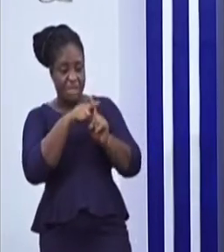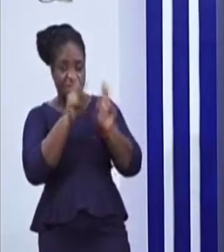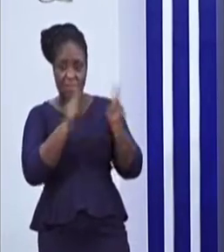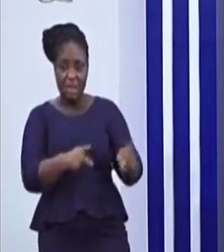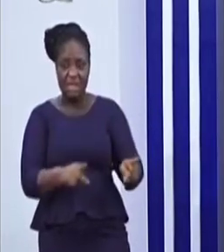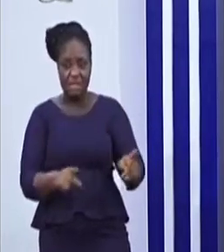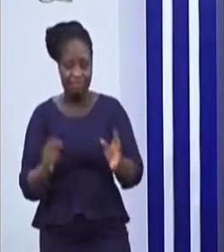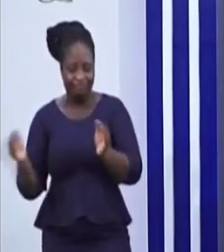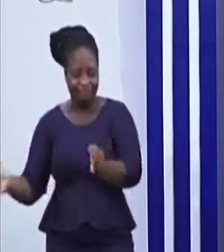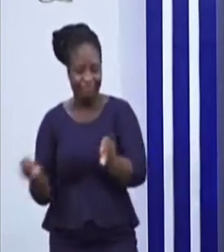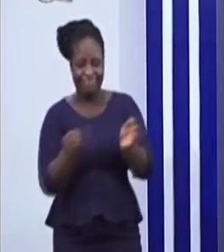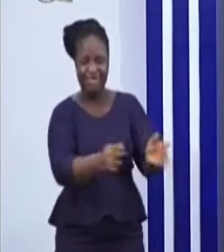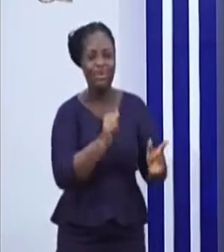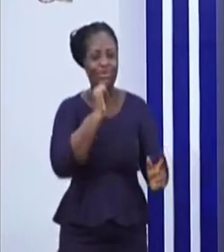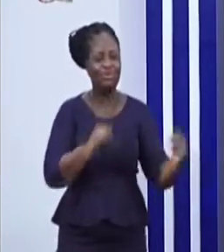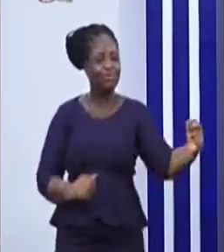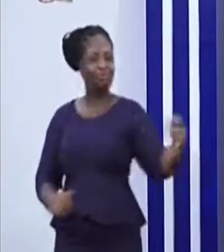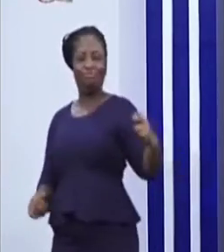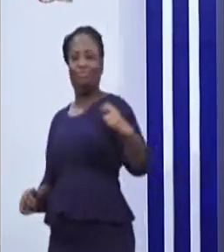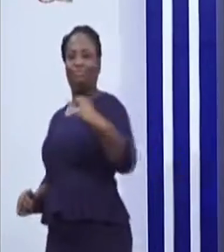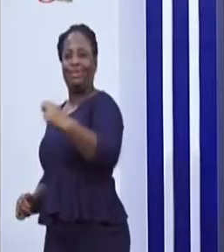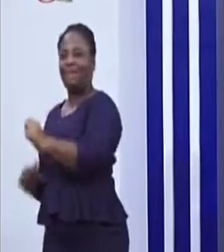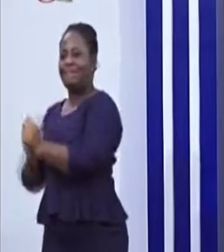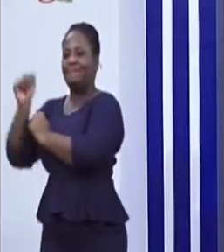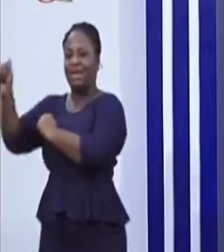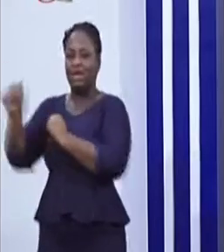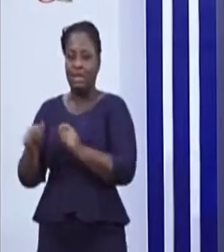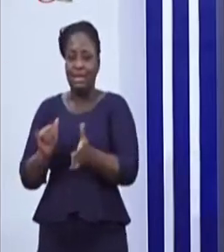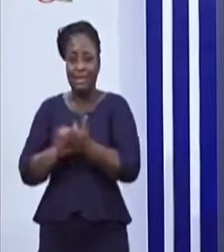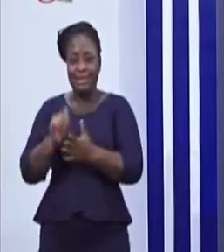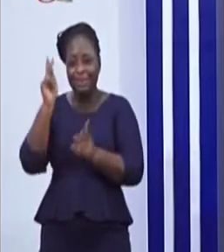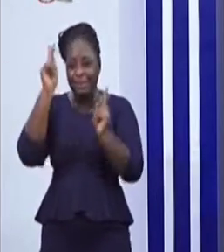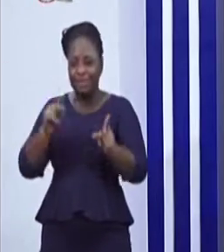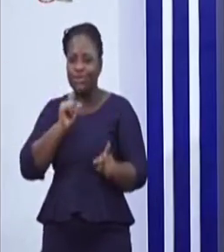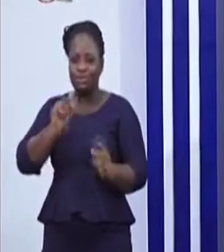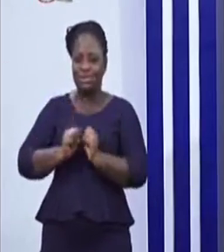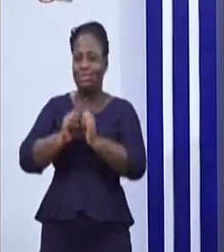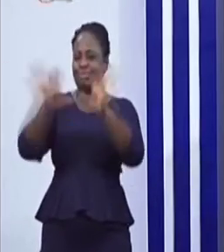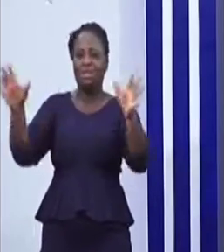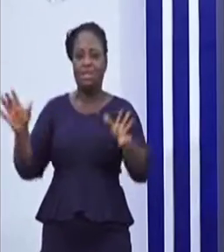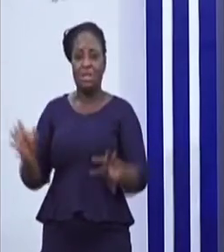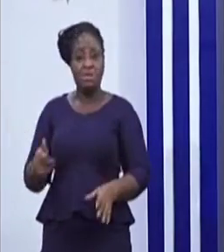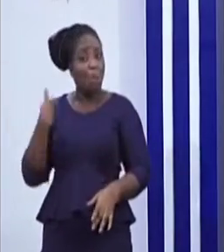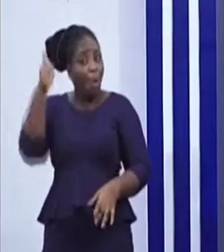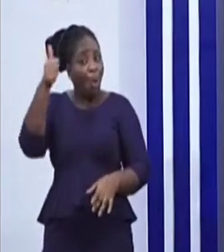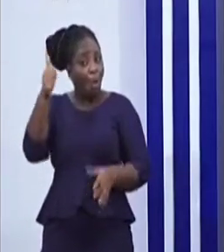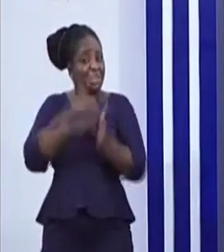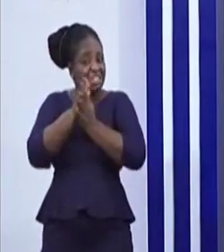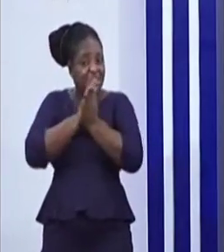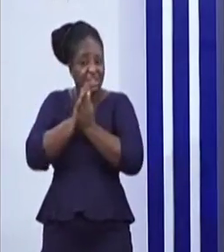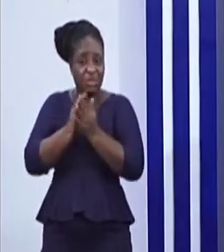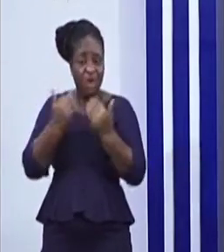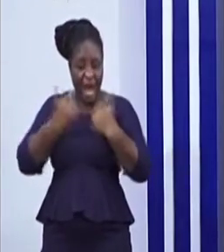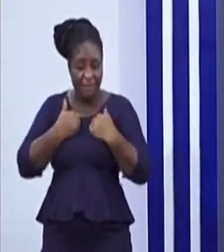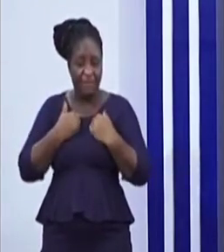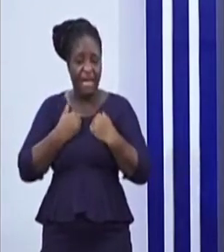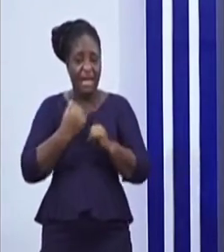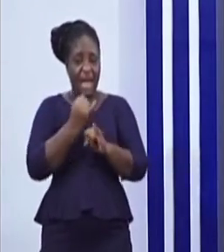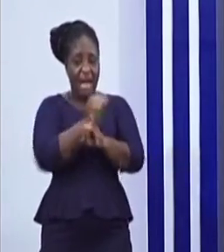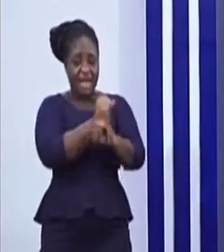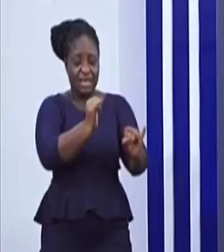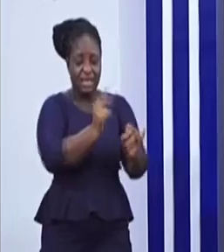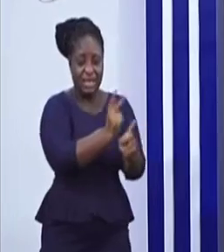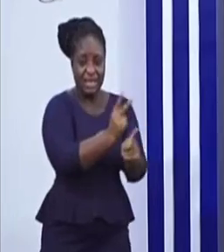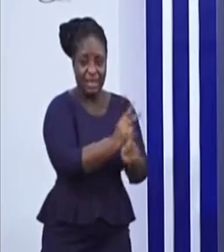that person into that center, and that person doesn't get to spread it within that community. So it is even in your own interest for us to have an isolation center